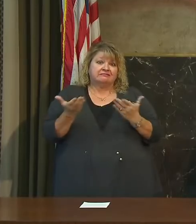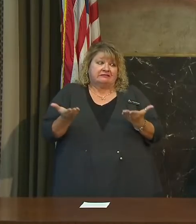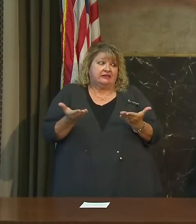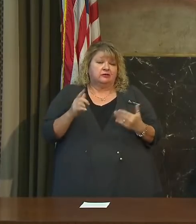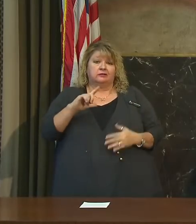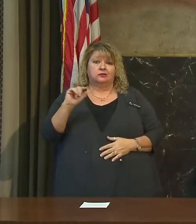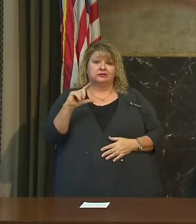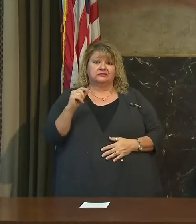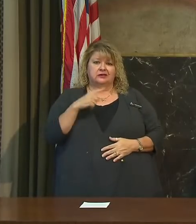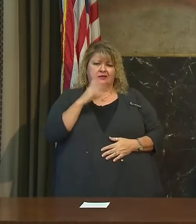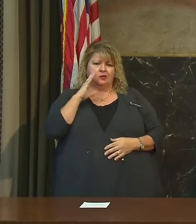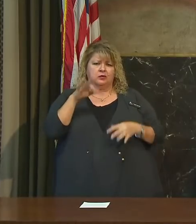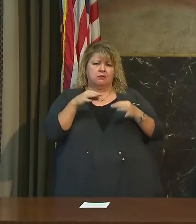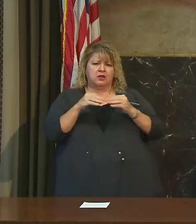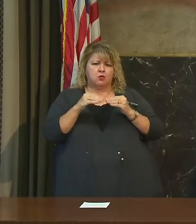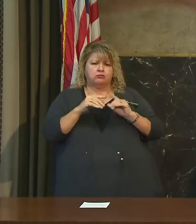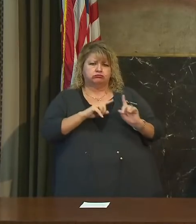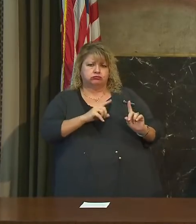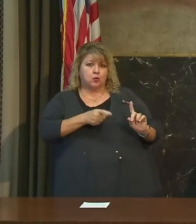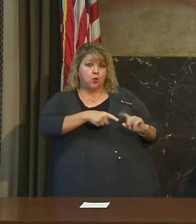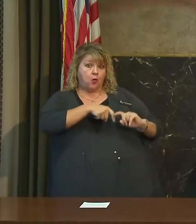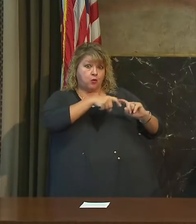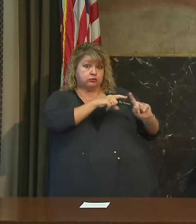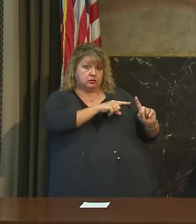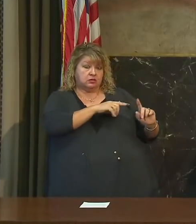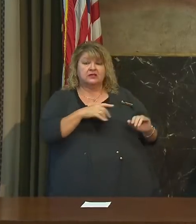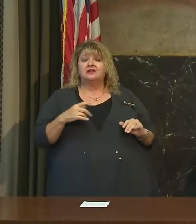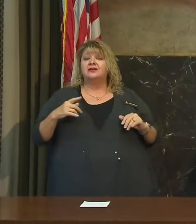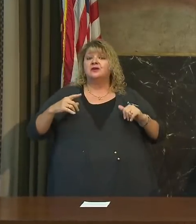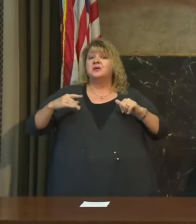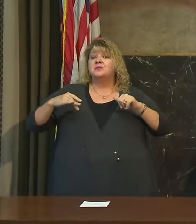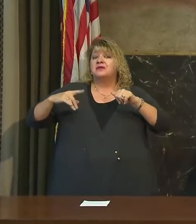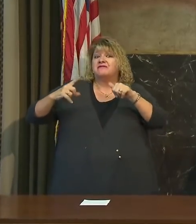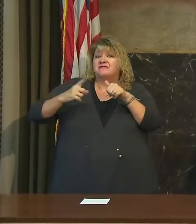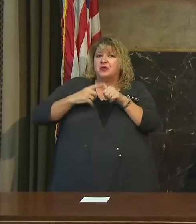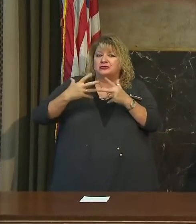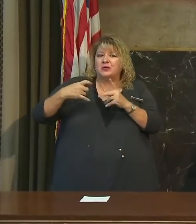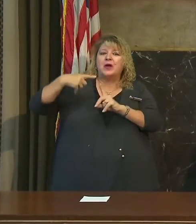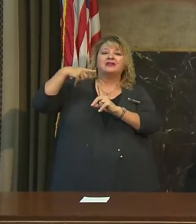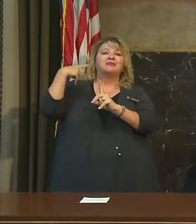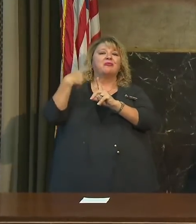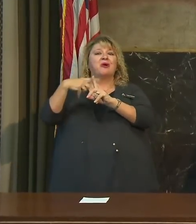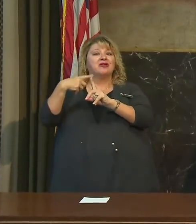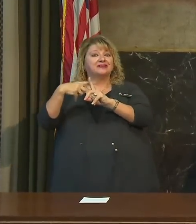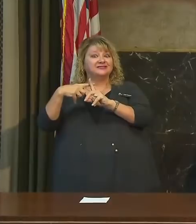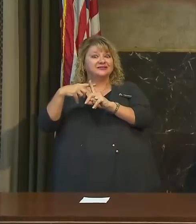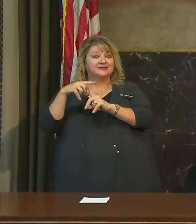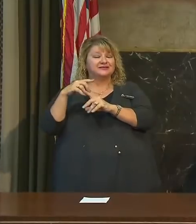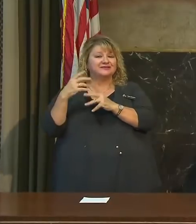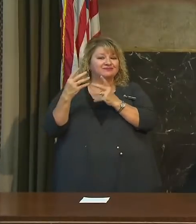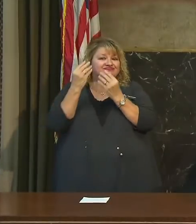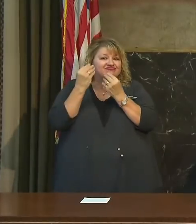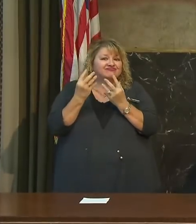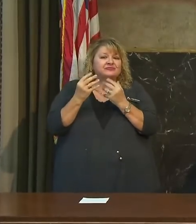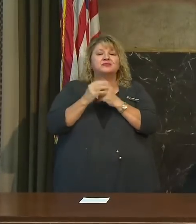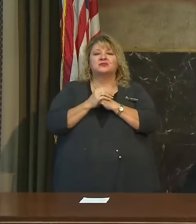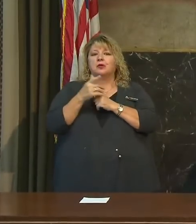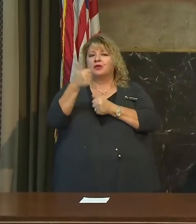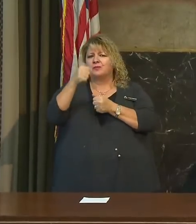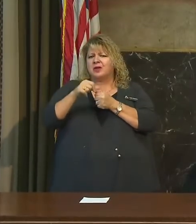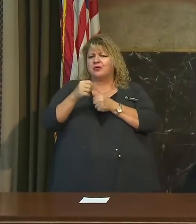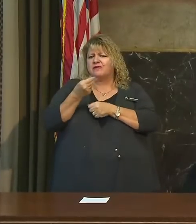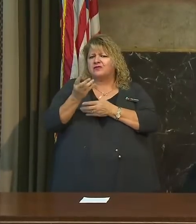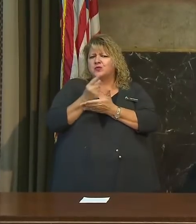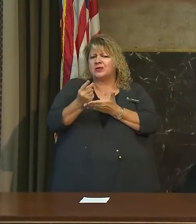in Louisiana in just a moment. But to start things off on a couple of positive notes, you may remember that a